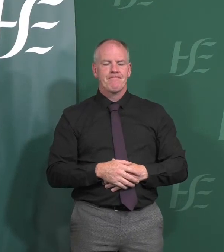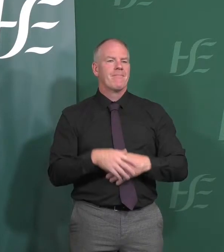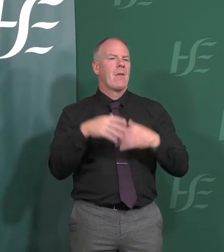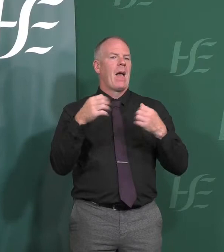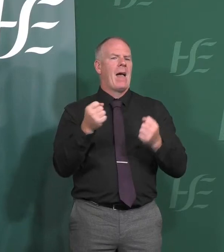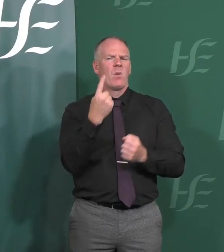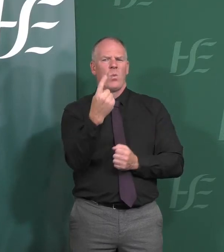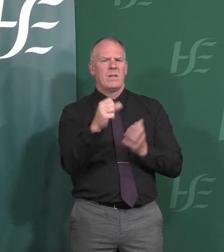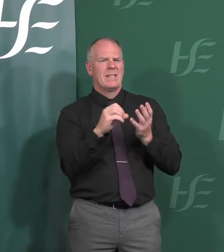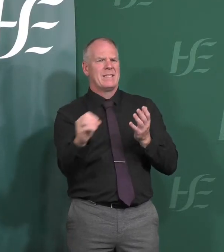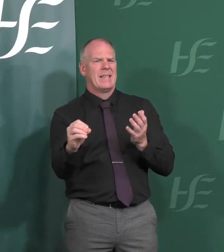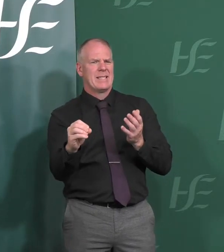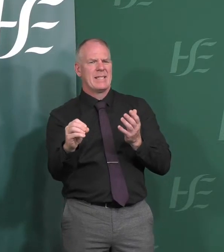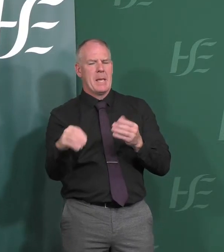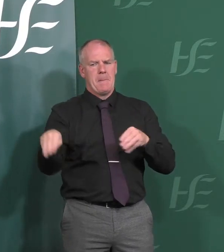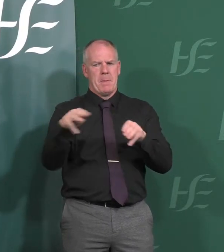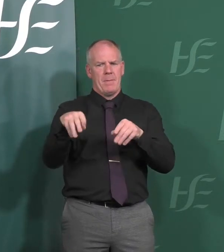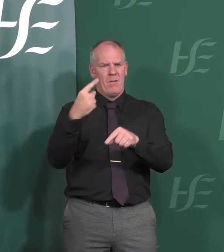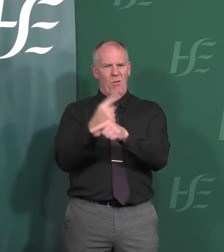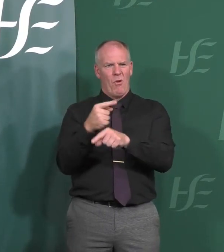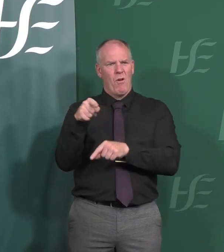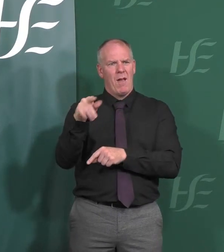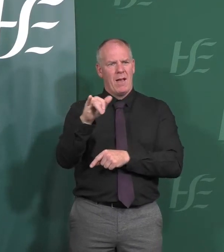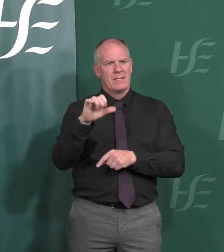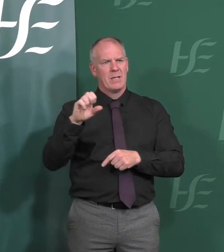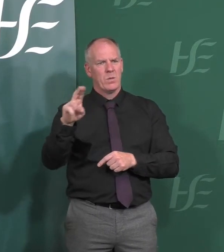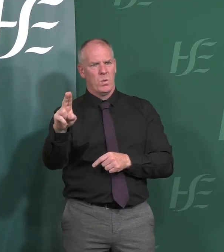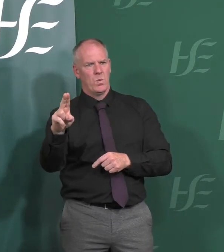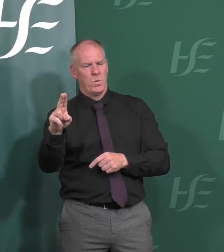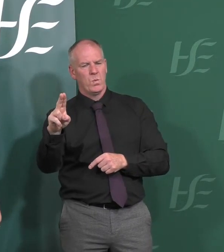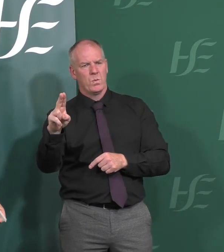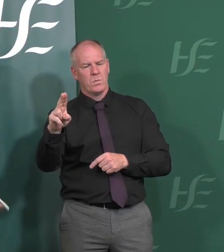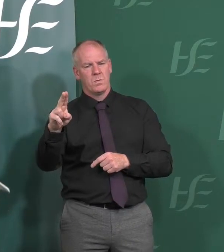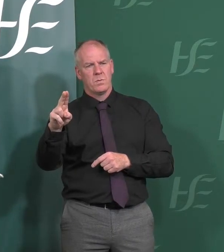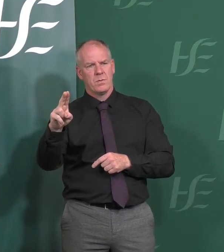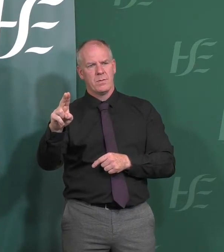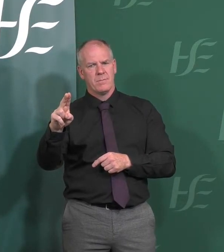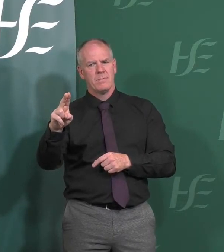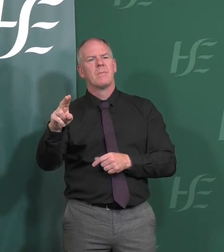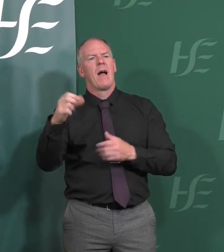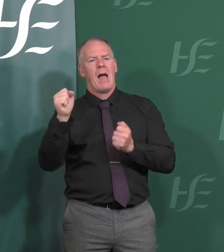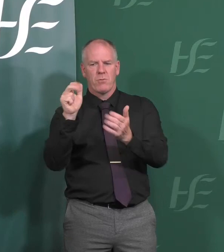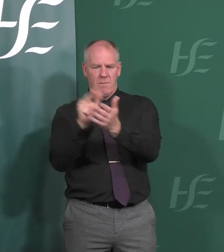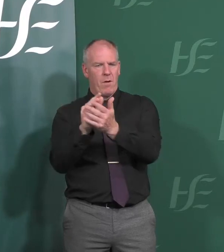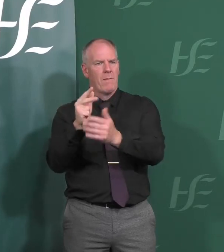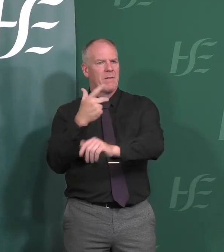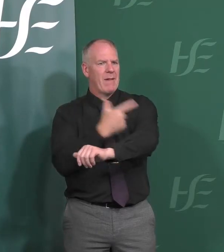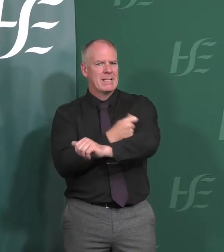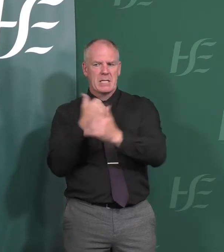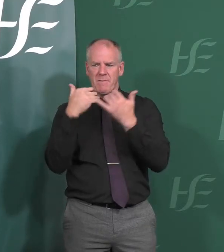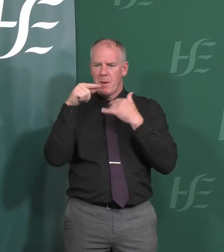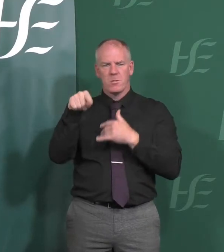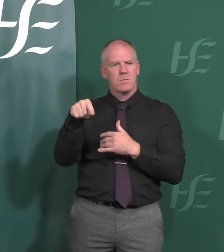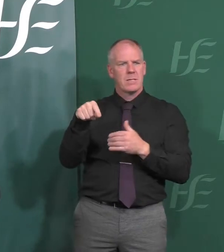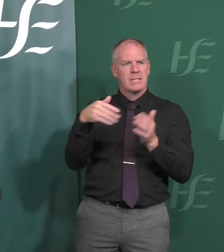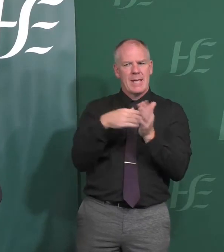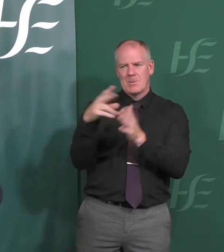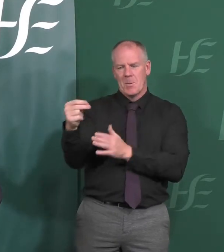have 160 of those ICU admissions with confirmed vaccination data available to